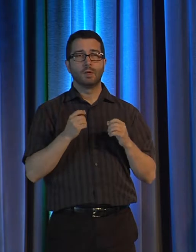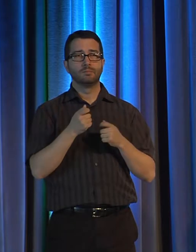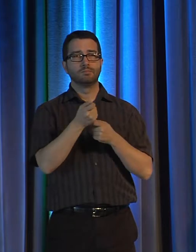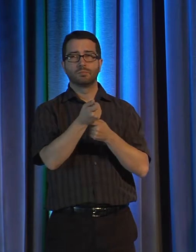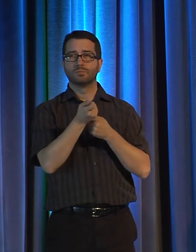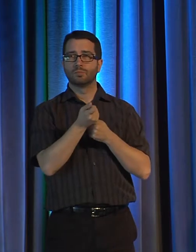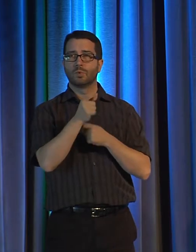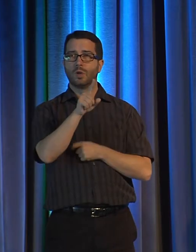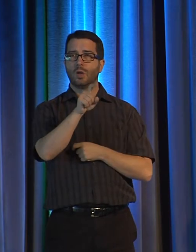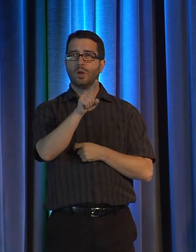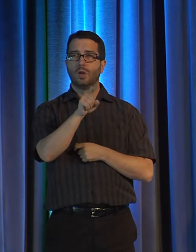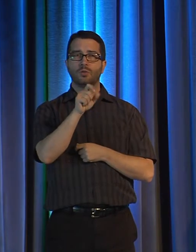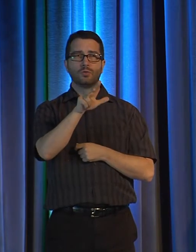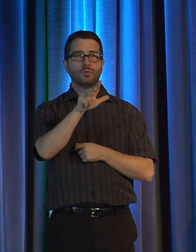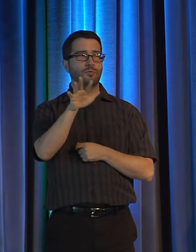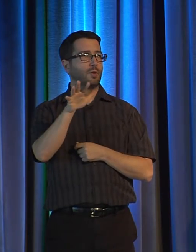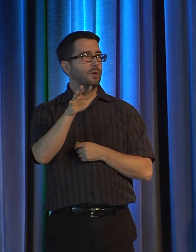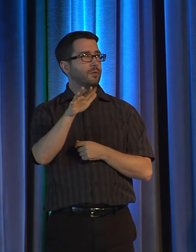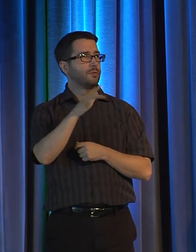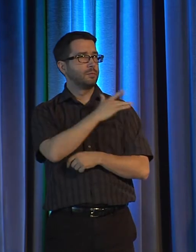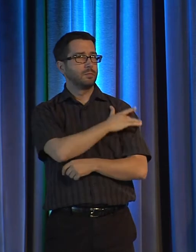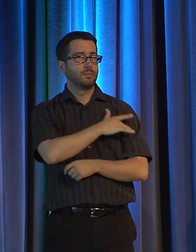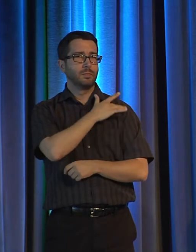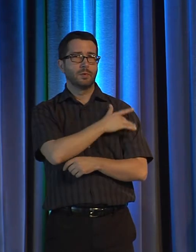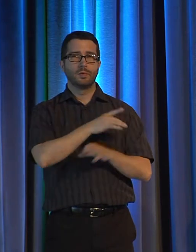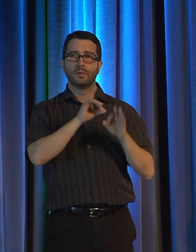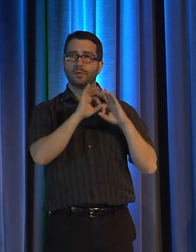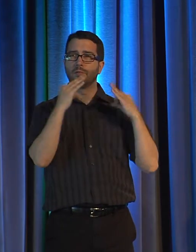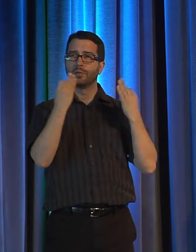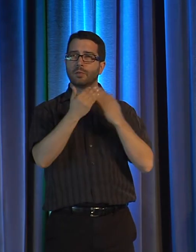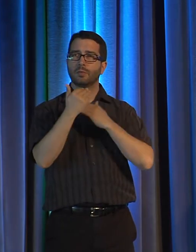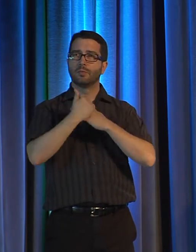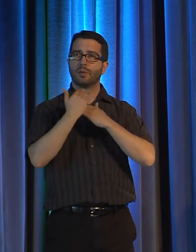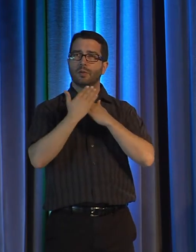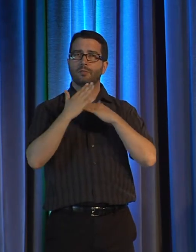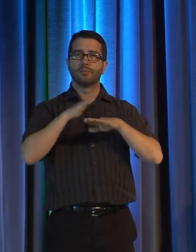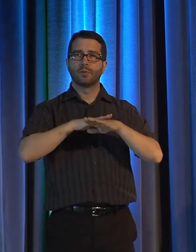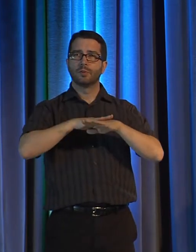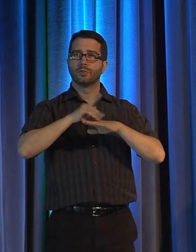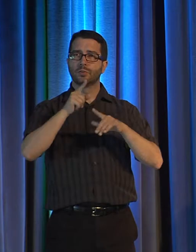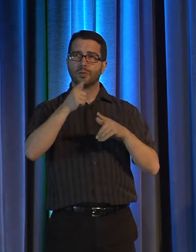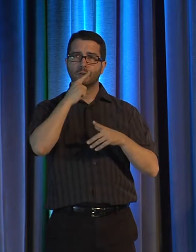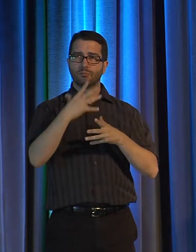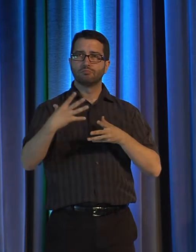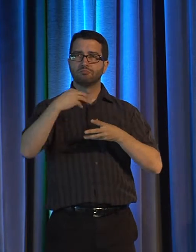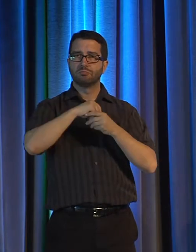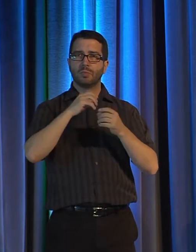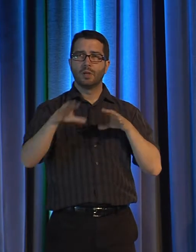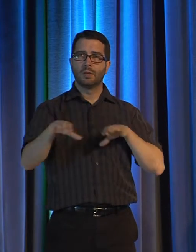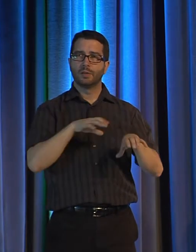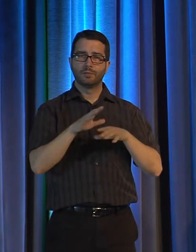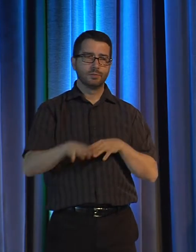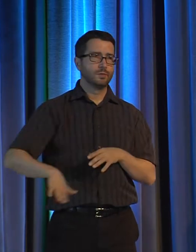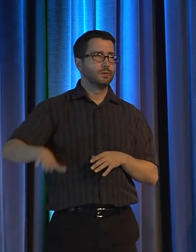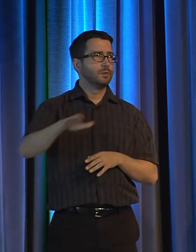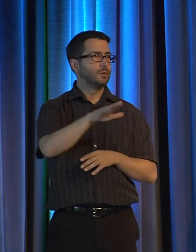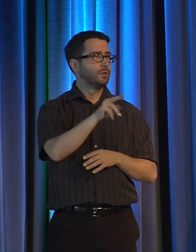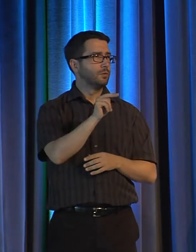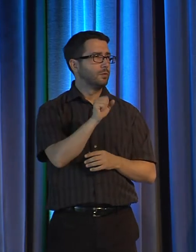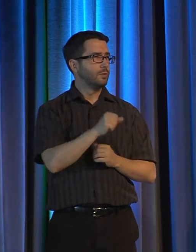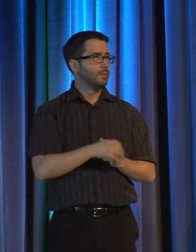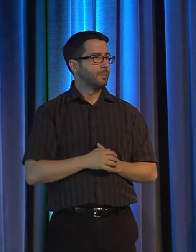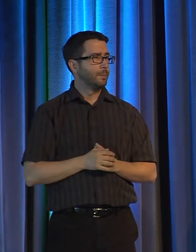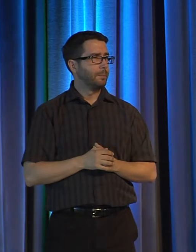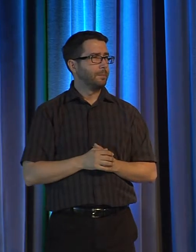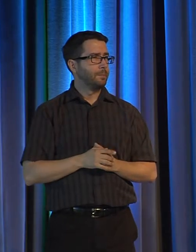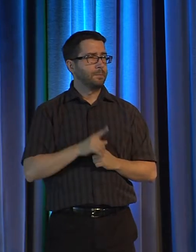and family advisors who are now lending their voice to improvement activities and service planning activities across the province.